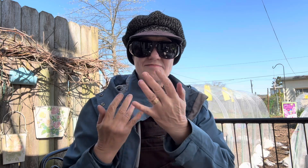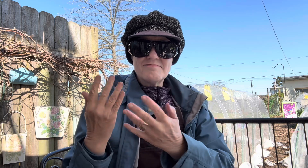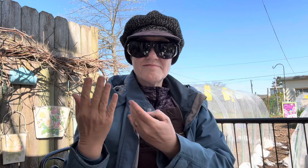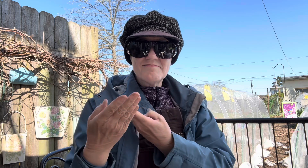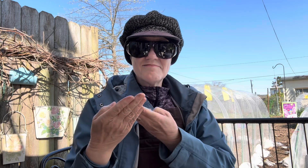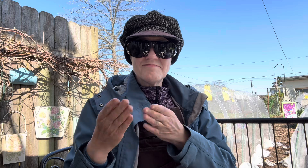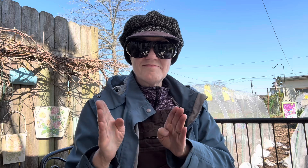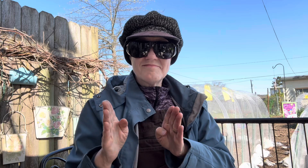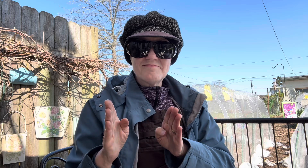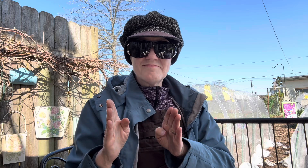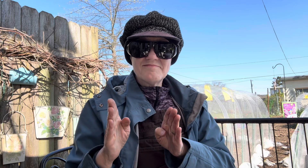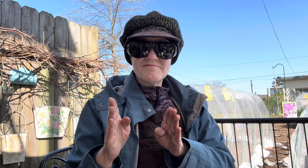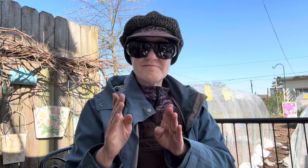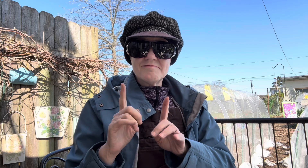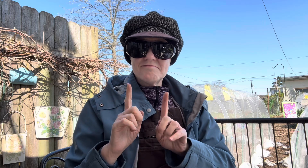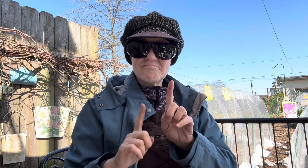warm furnace room.